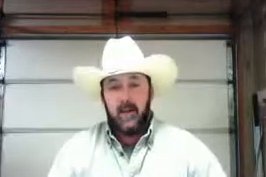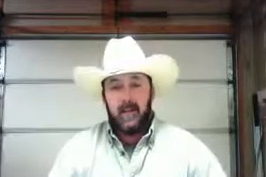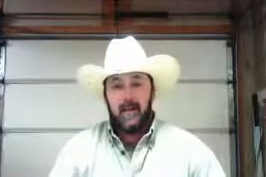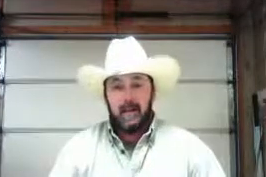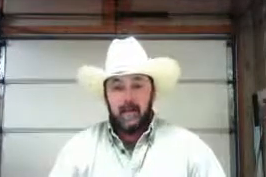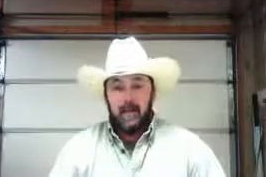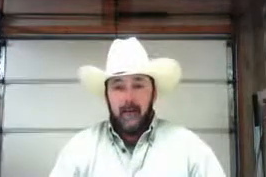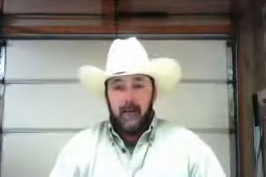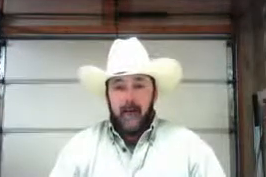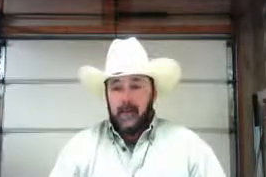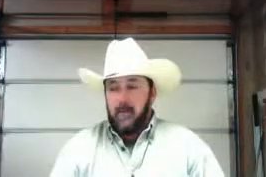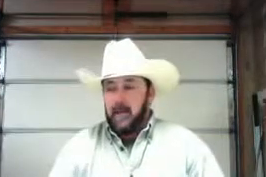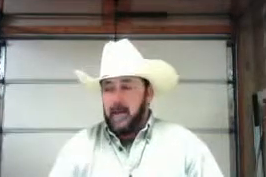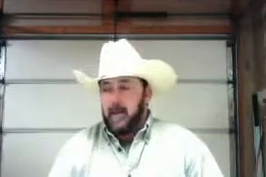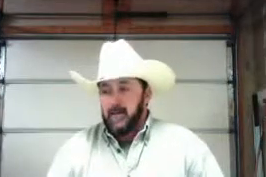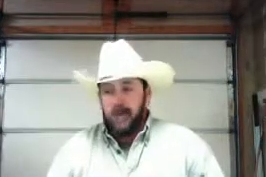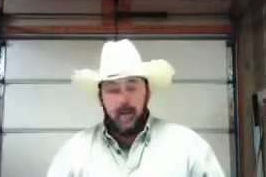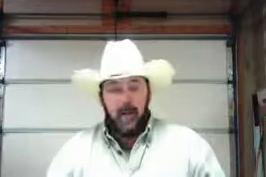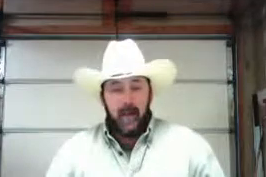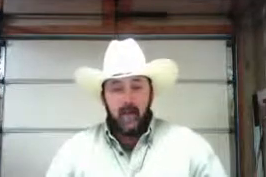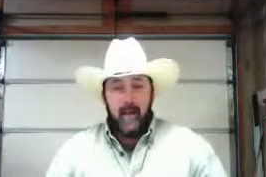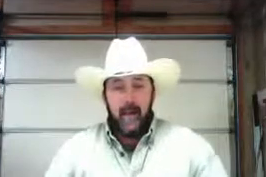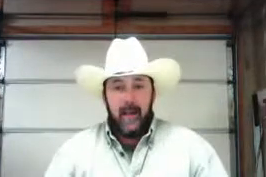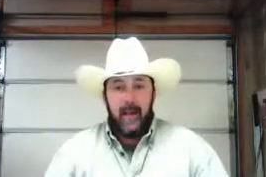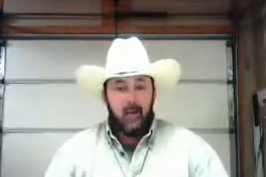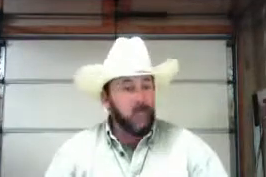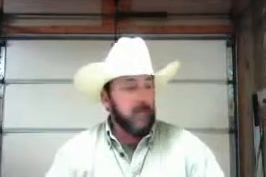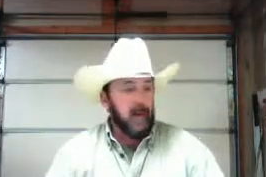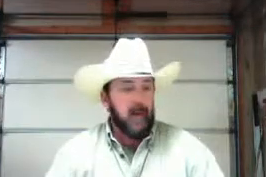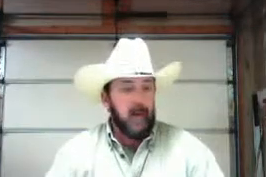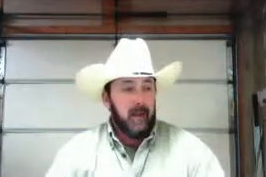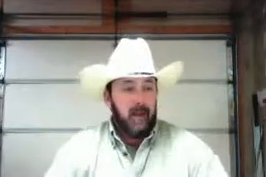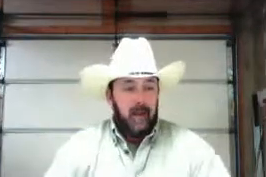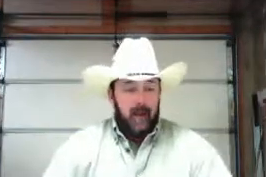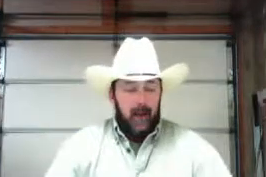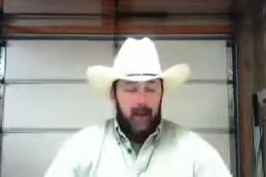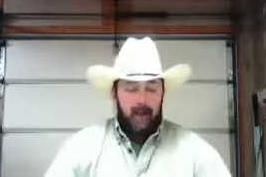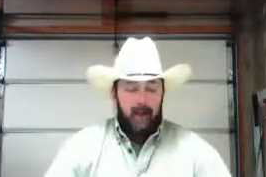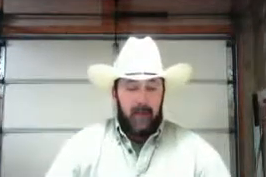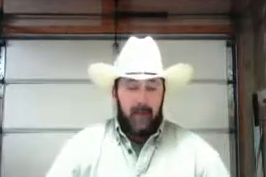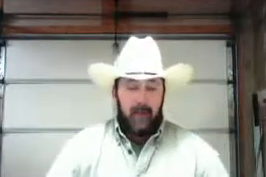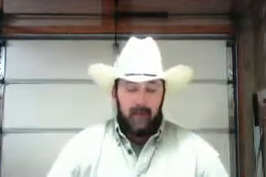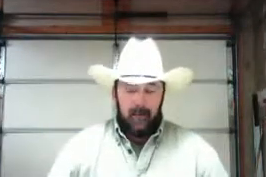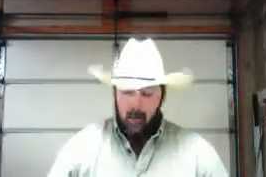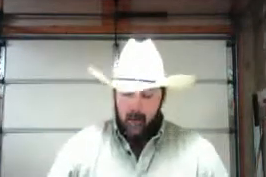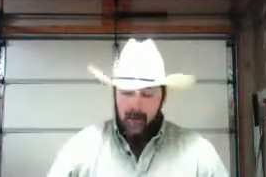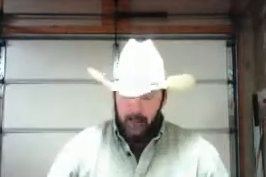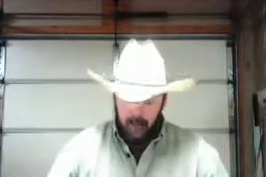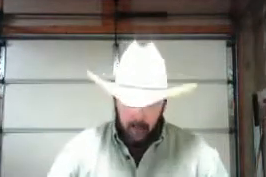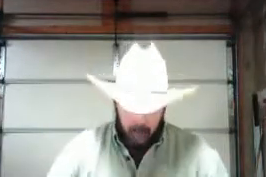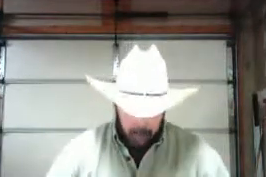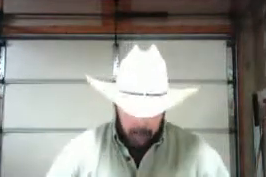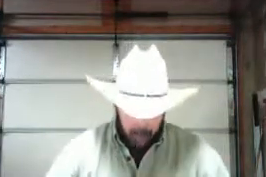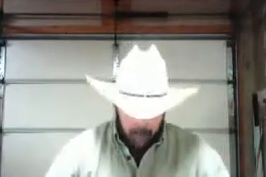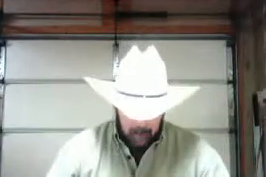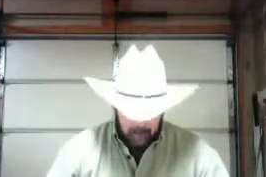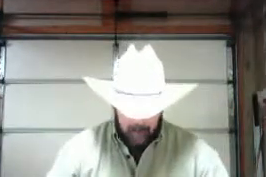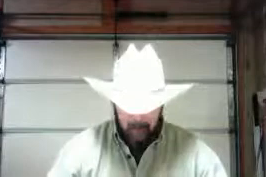way. I've never been in this for money, nor gain, nor popularity. And I've been in it to reach people, to let them